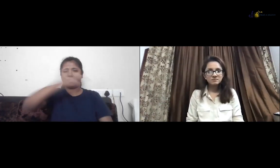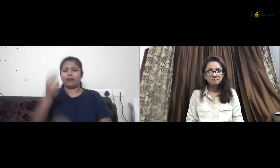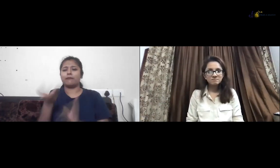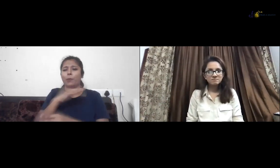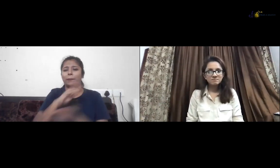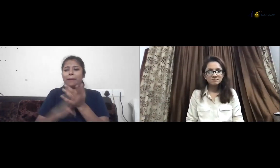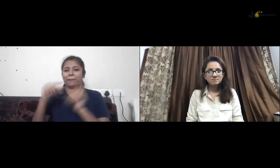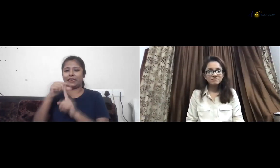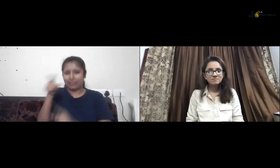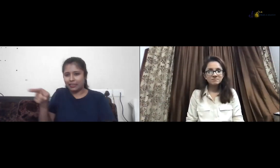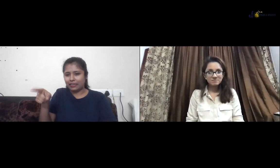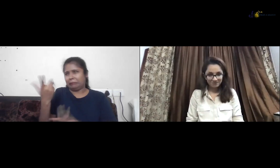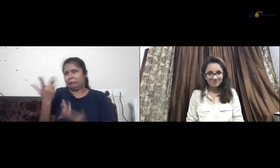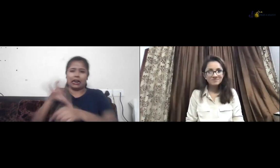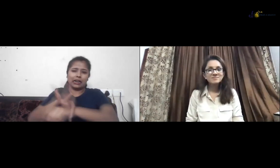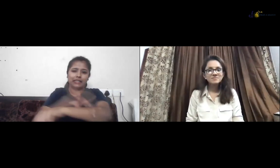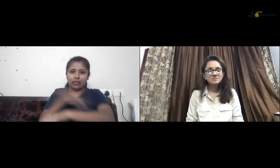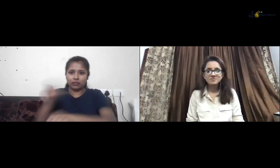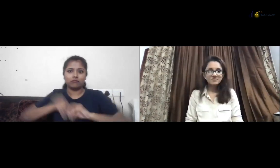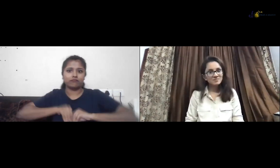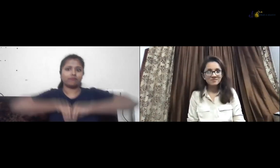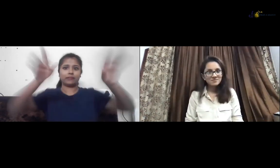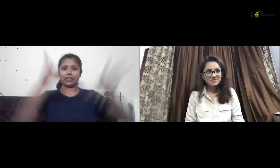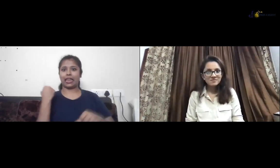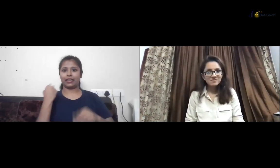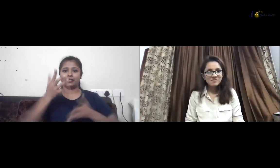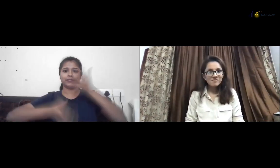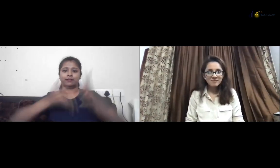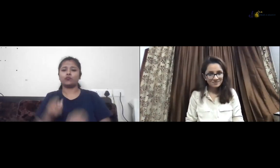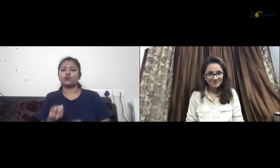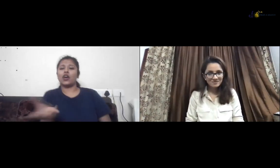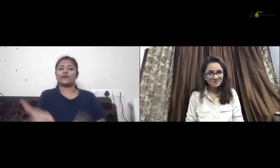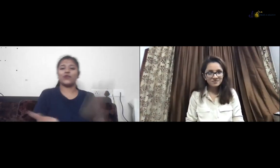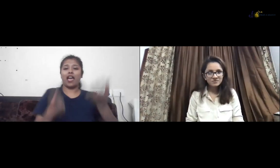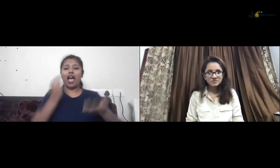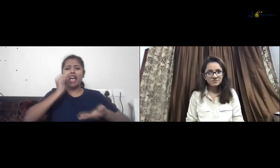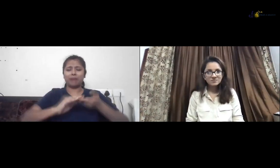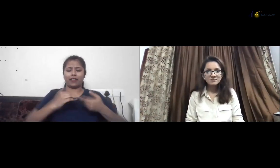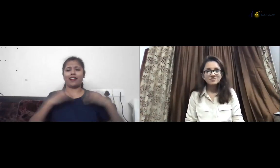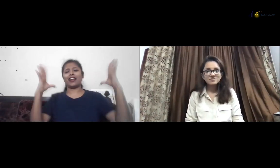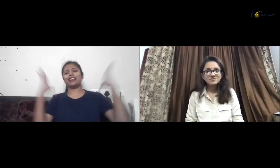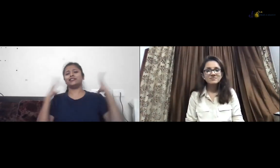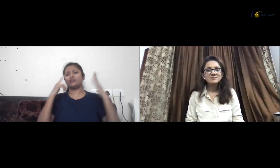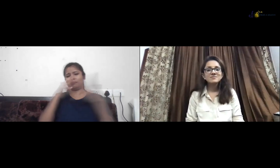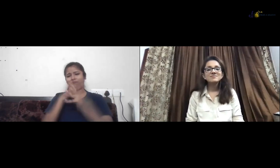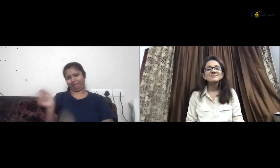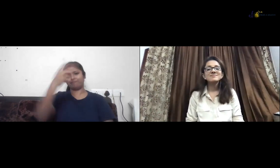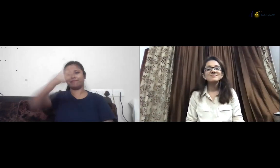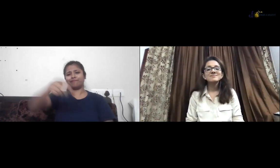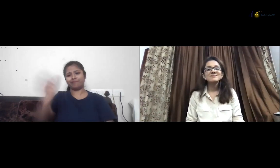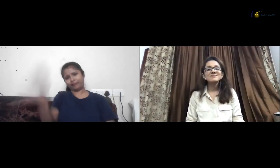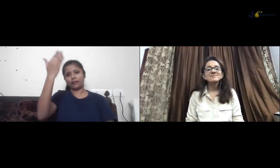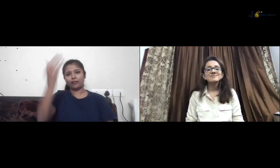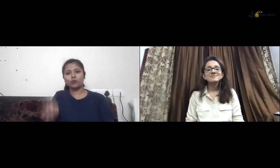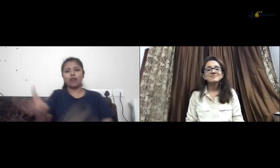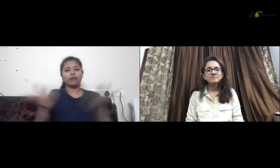only. So there is one tennis player from I think from Rajasthan, and she said if you husband